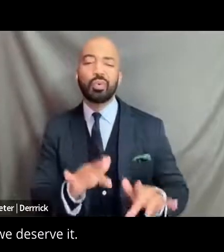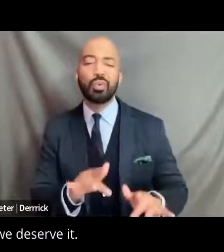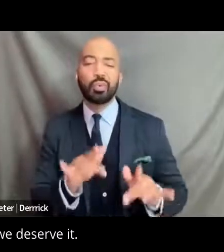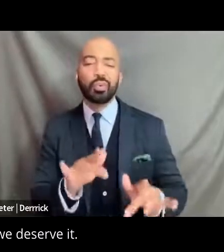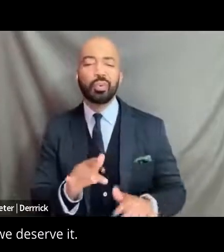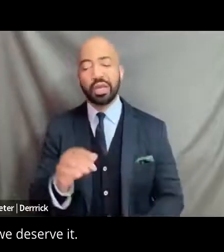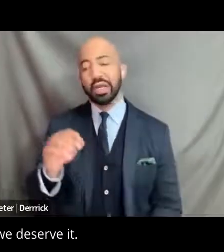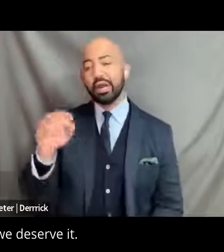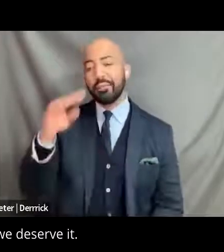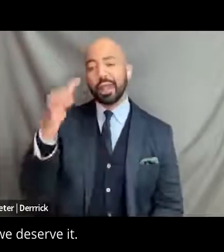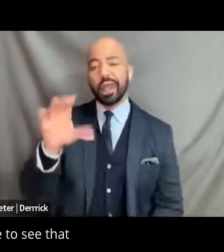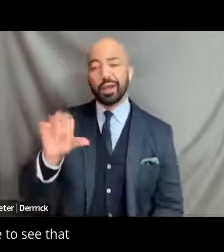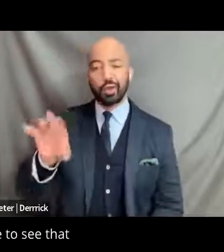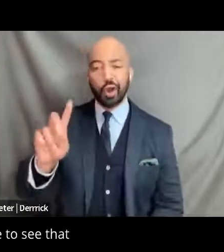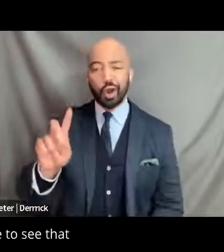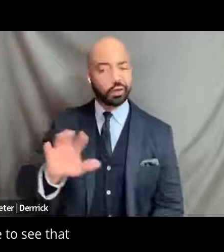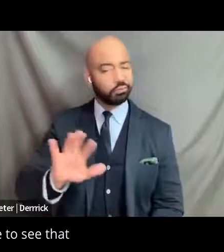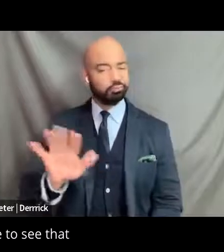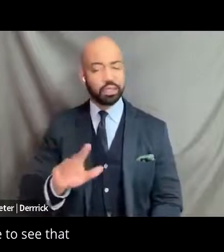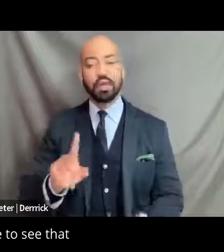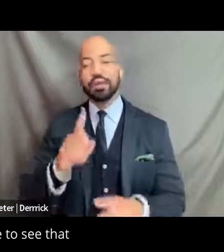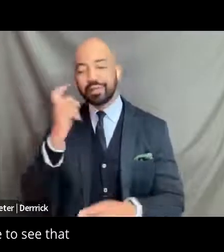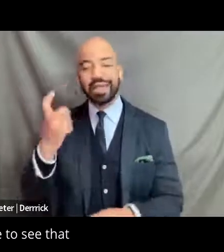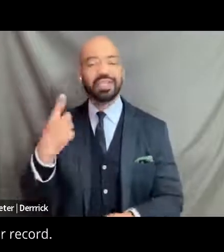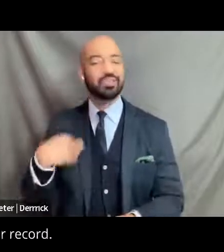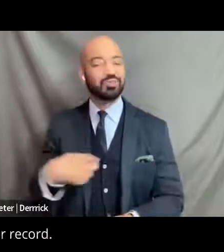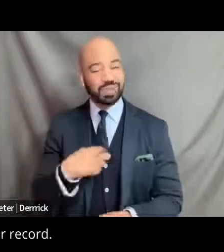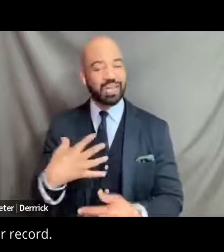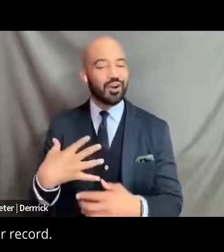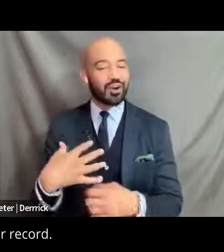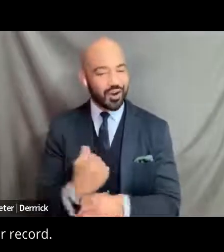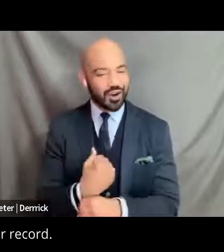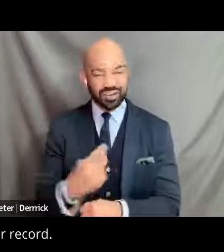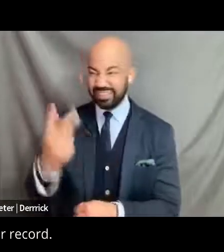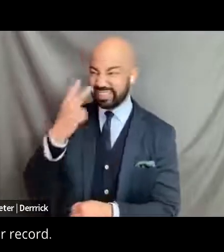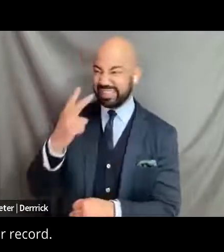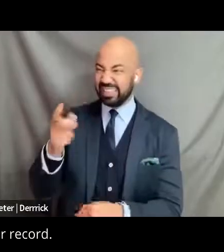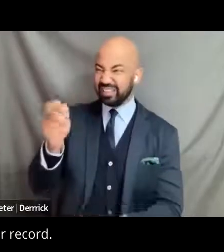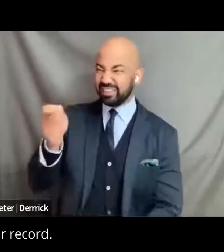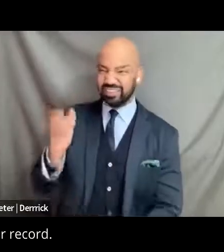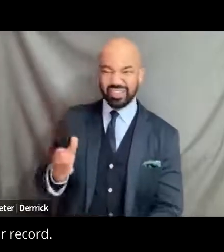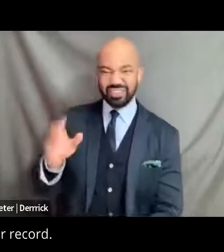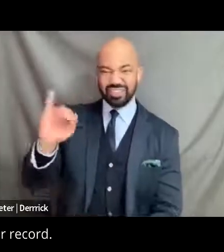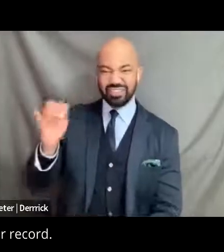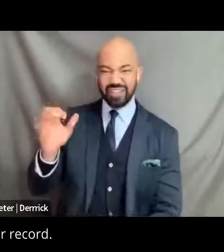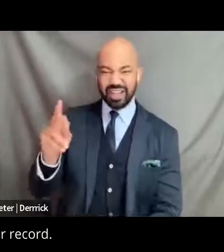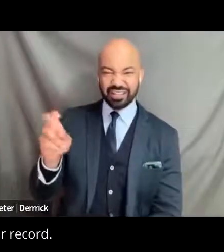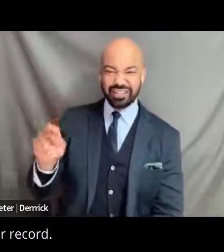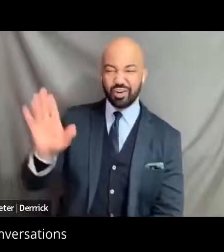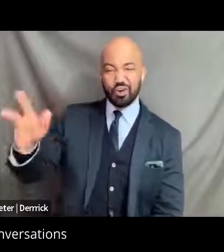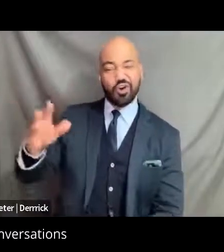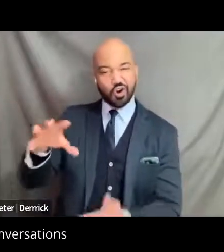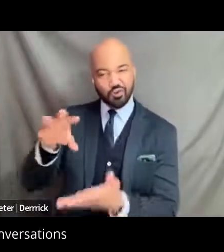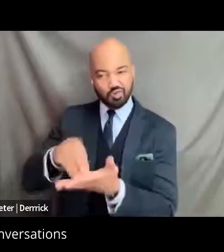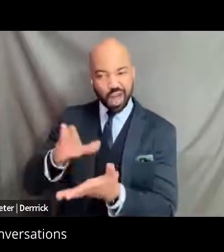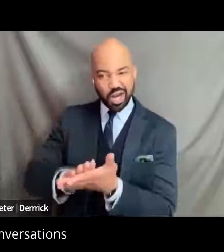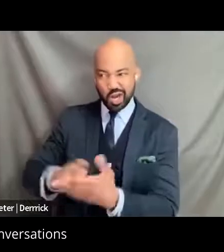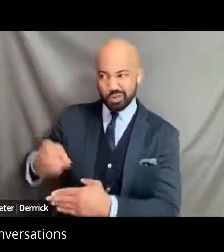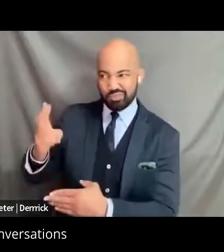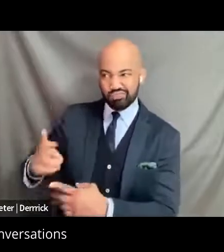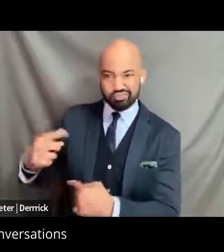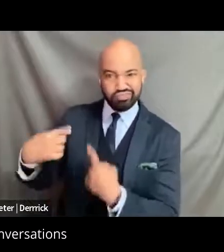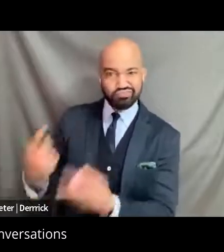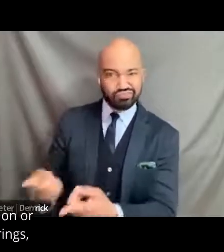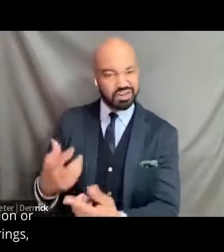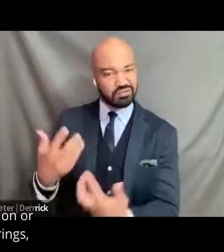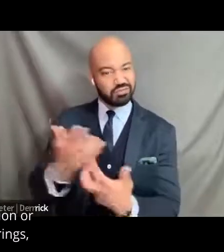earn it and we deserve it and i think we've been able to see that from judge jackson's um her record um even i know a lot of the